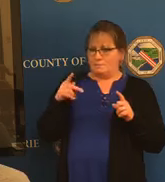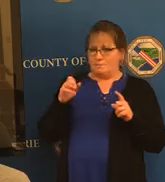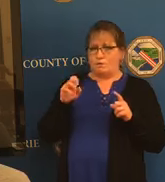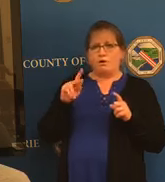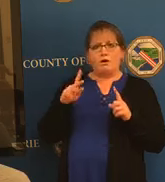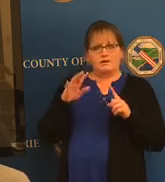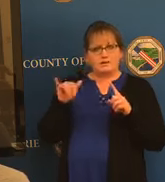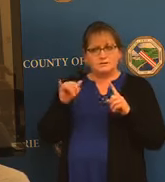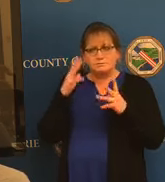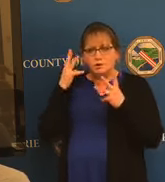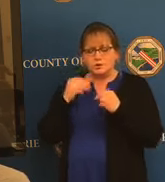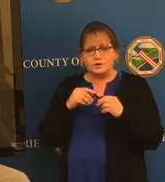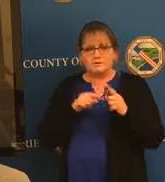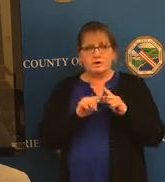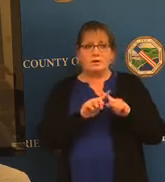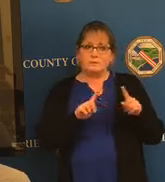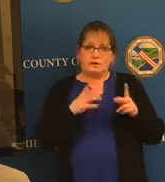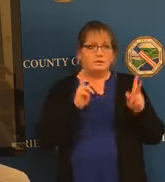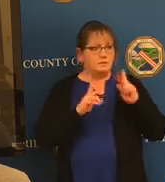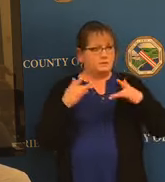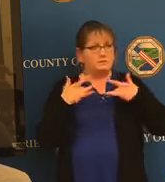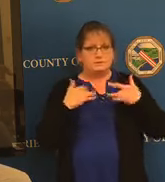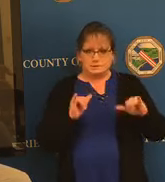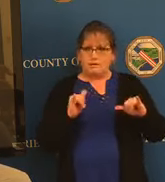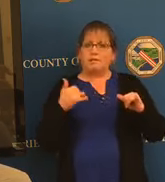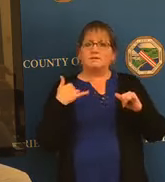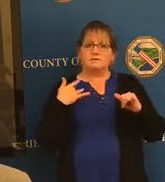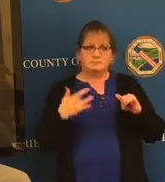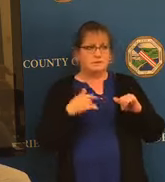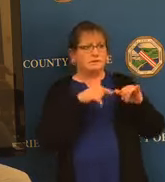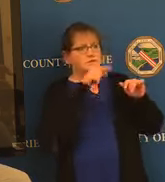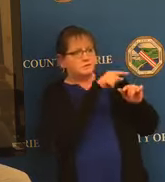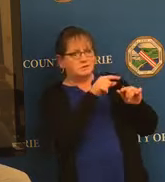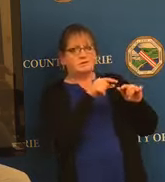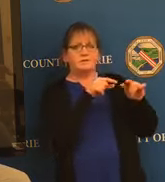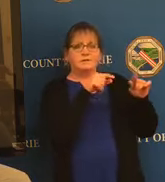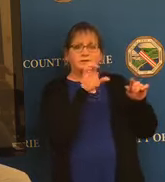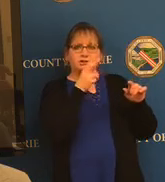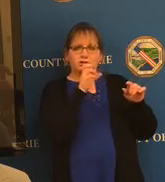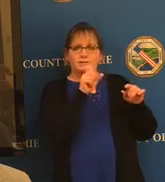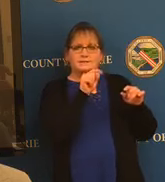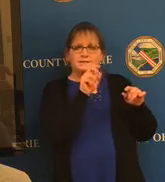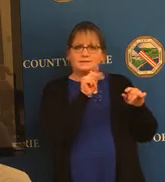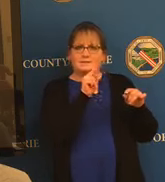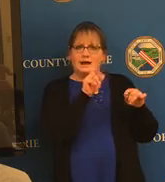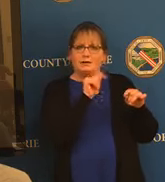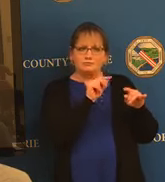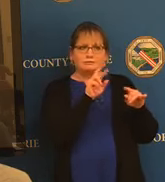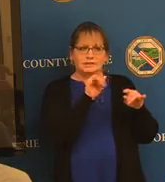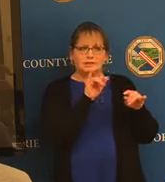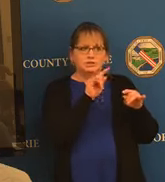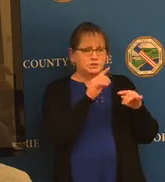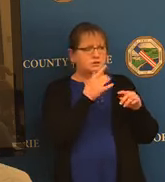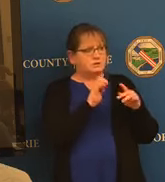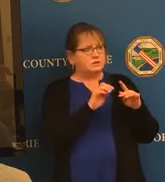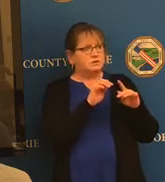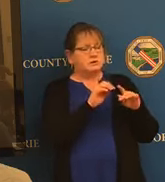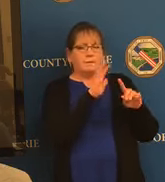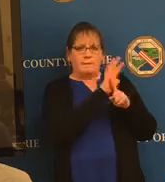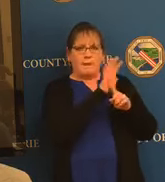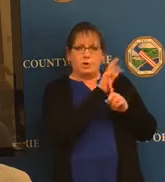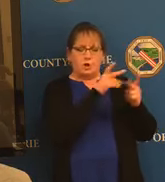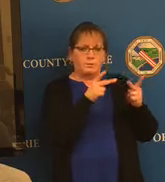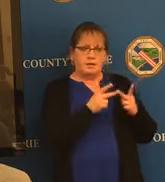have, just like areas of the forest. Golf can be safe if you follow safe